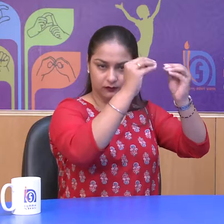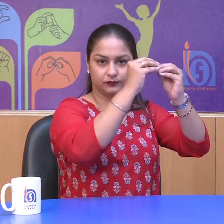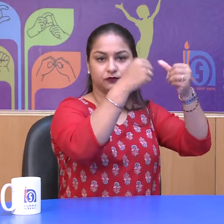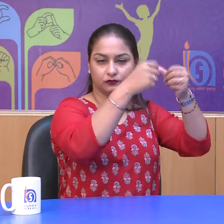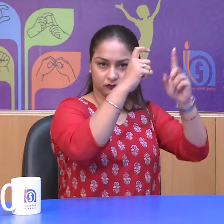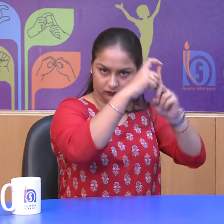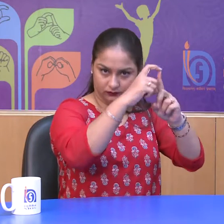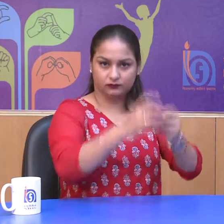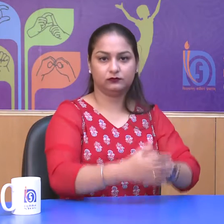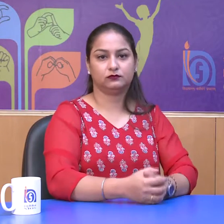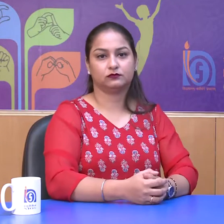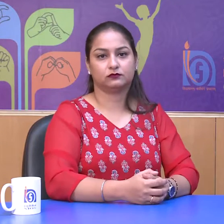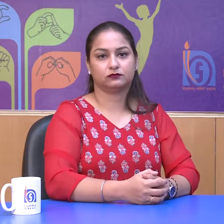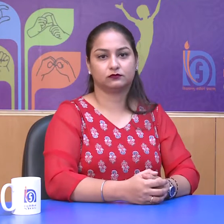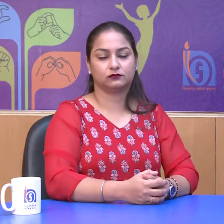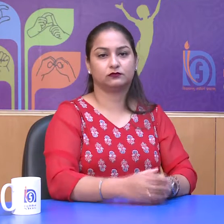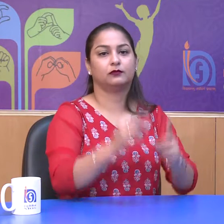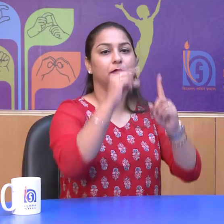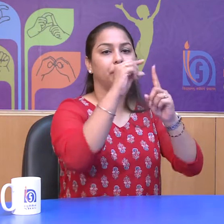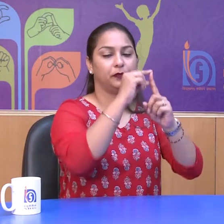Zafarabad, Patna,